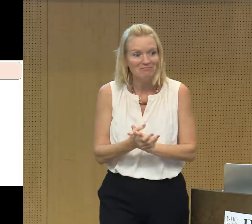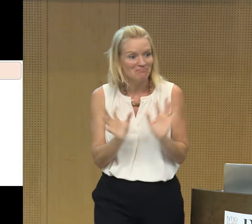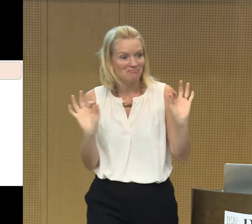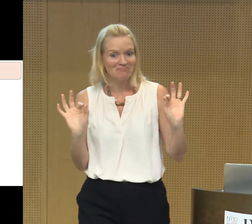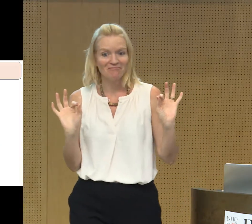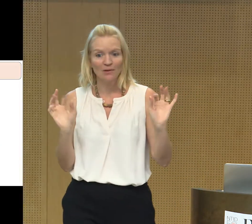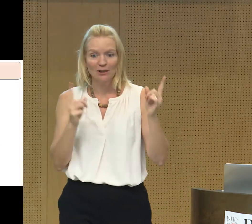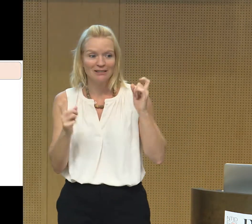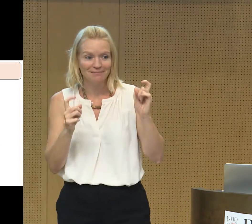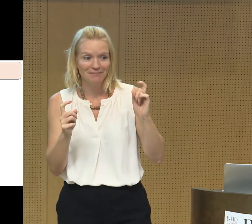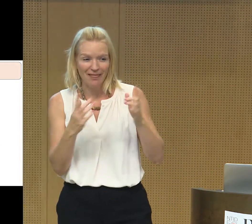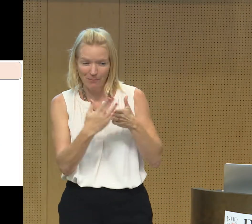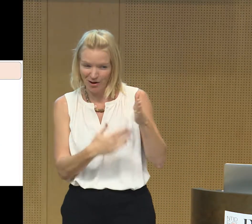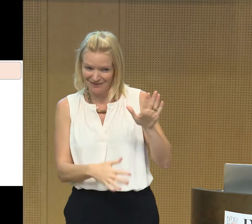Okay, any questions?